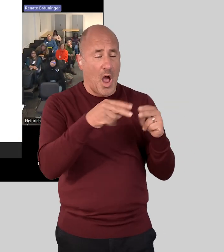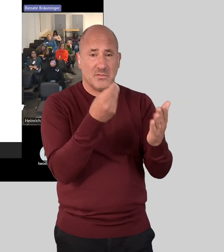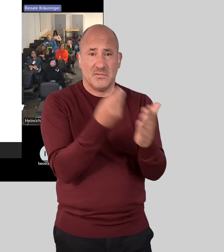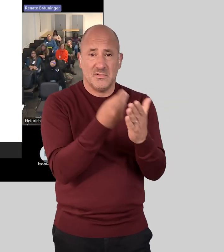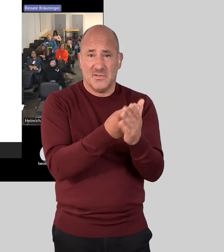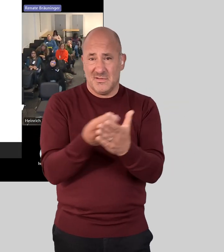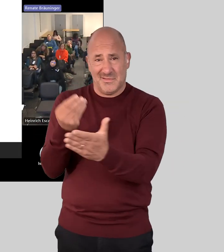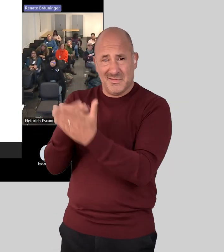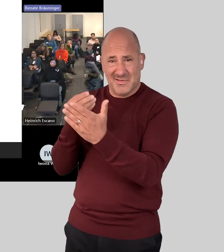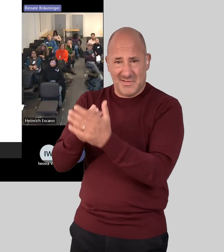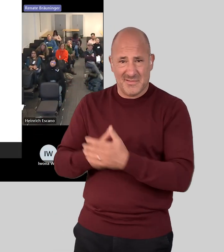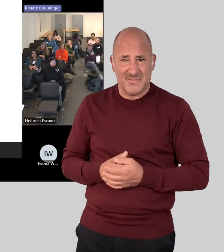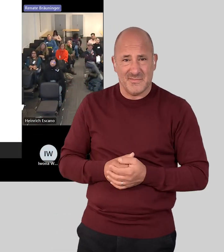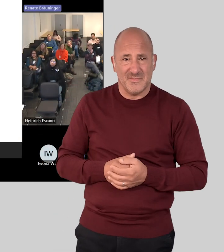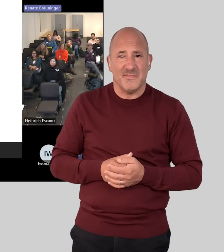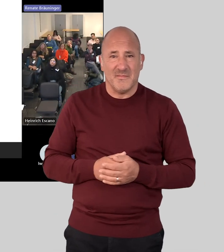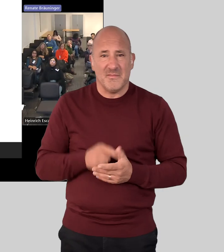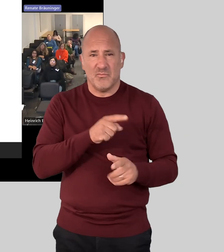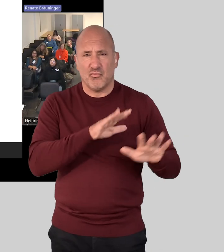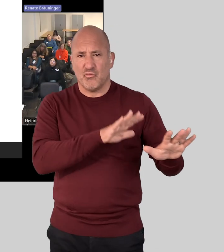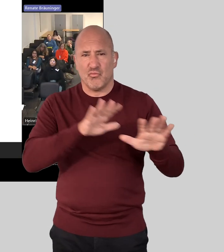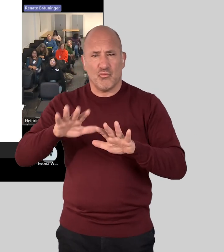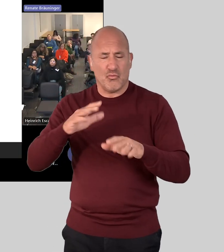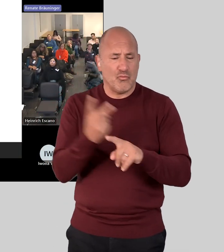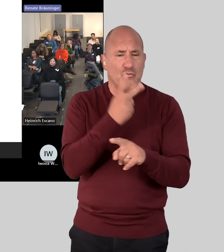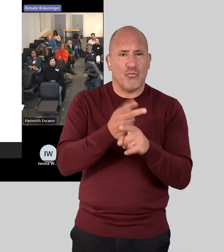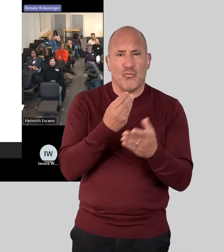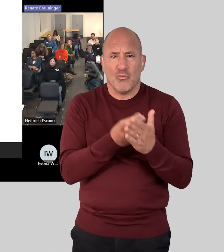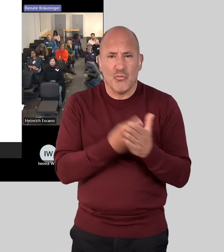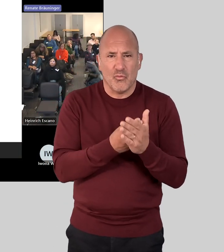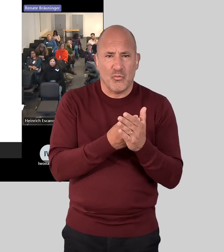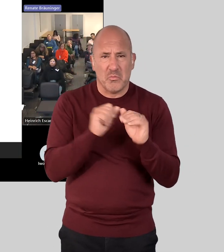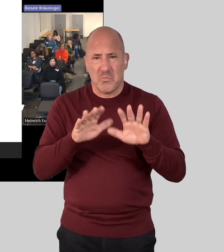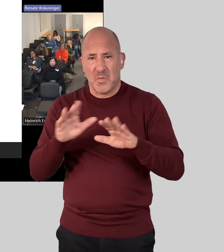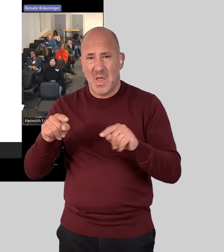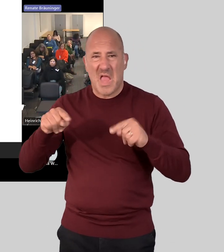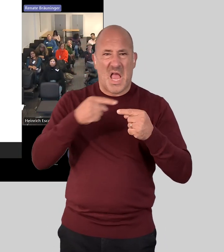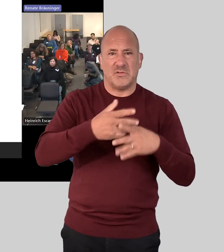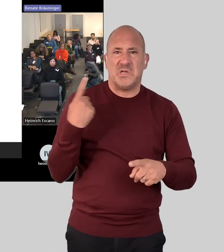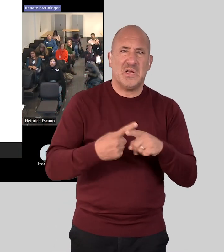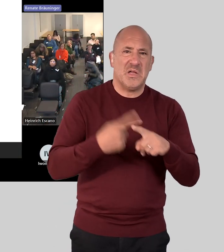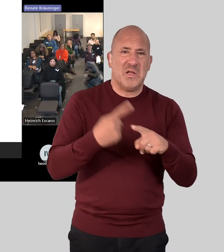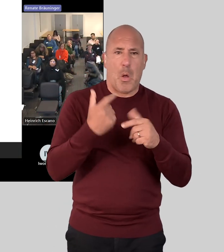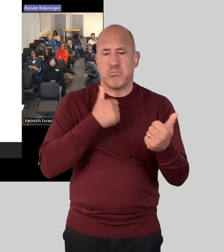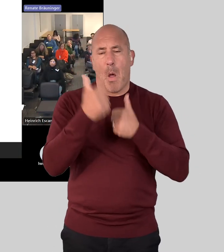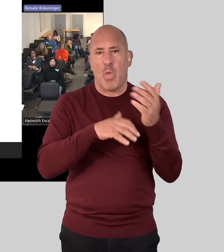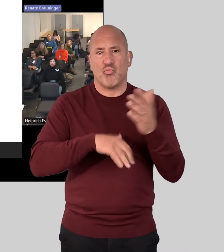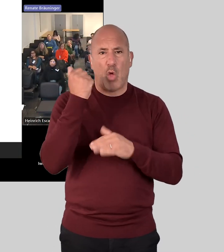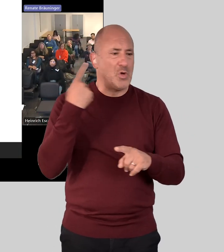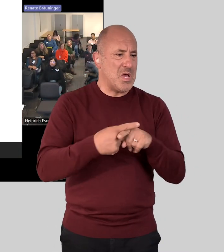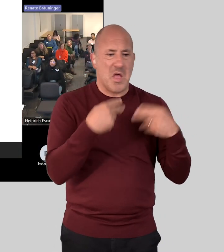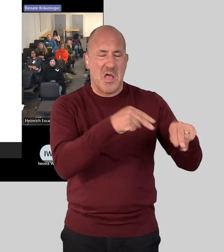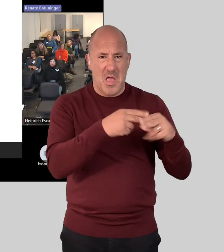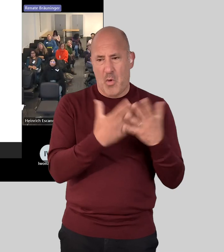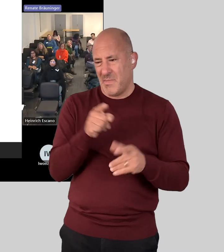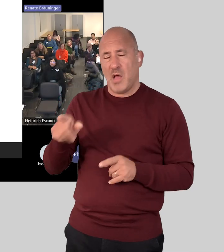clash between different types of dance economies. The unhurried reproductive economy of the avant-garde